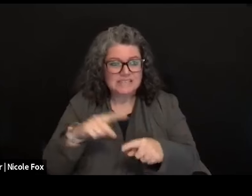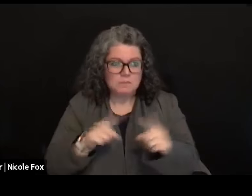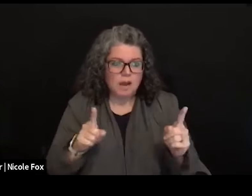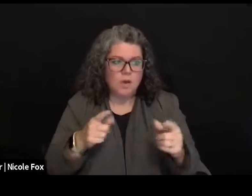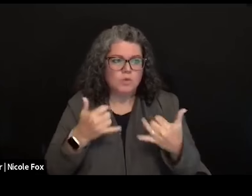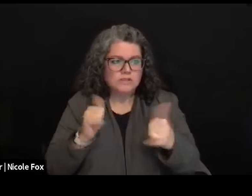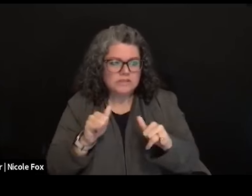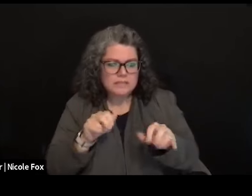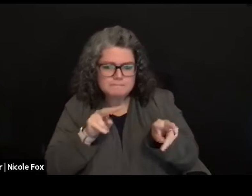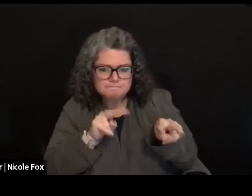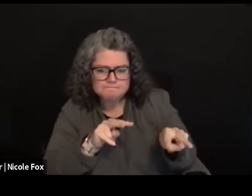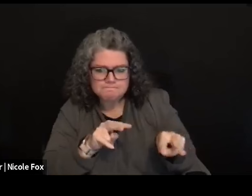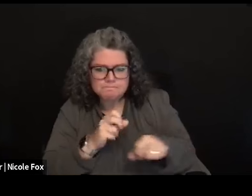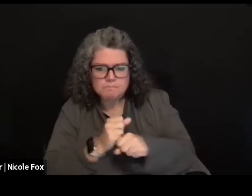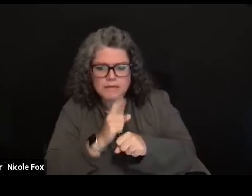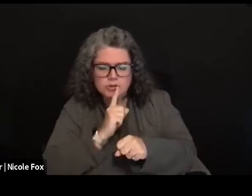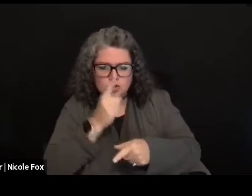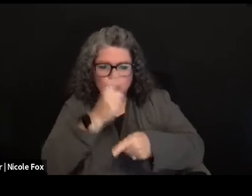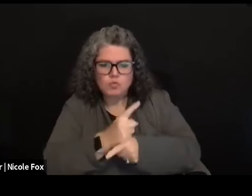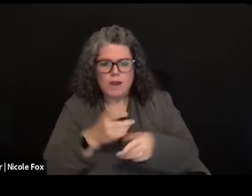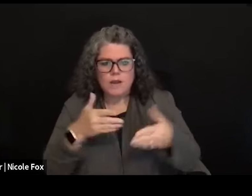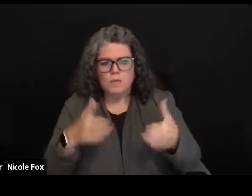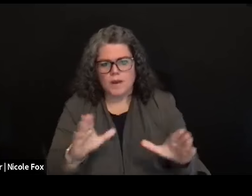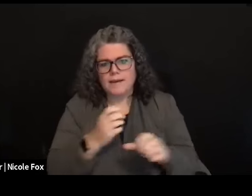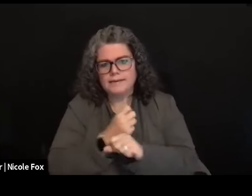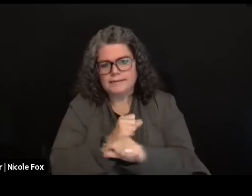it needs to be done in a safe manner.